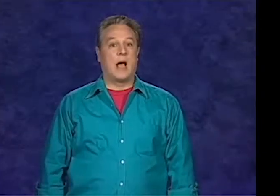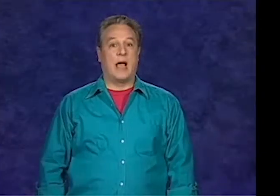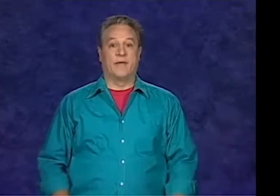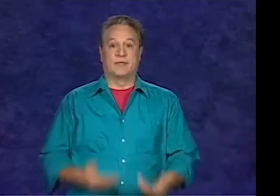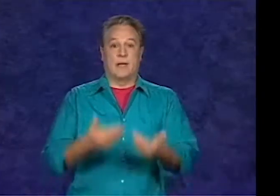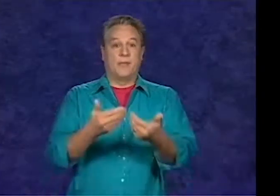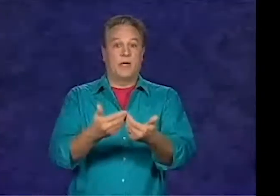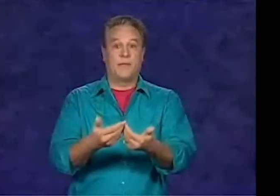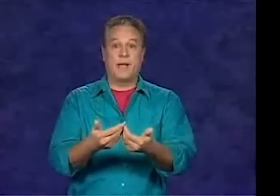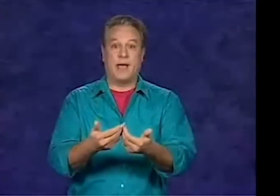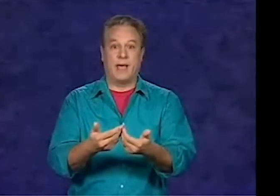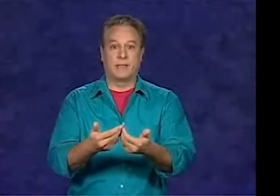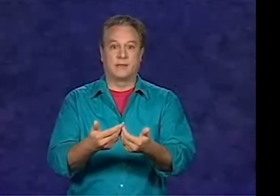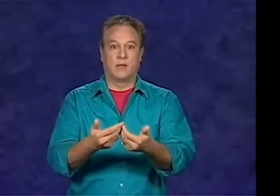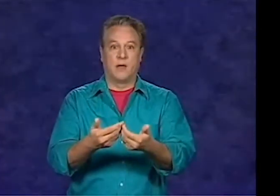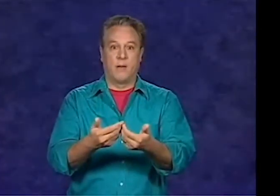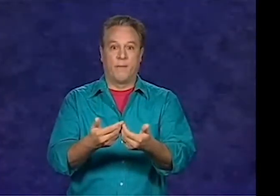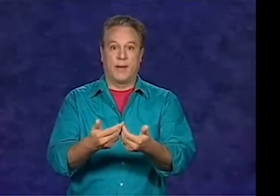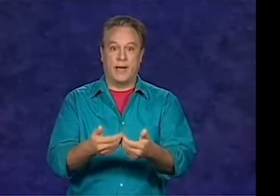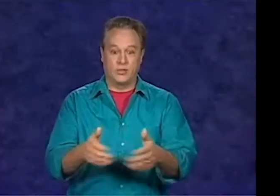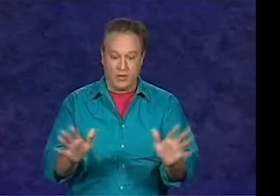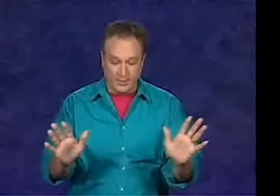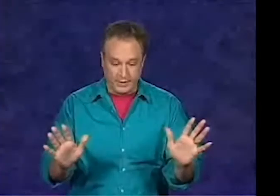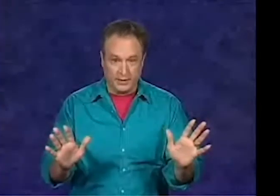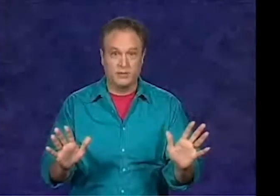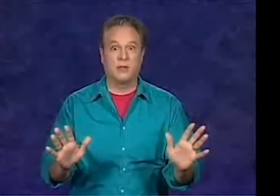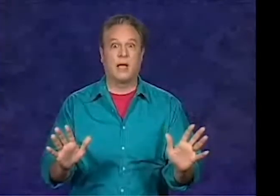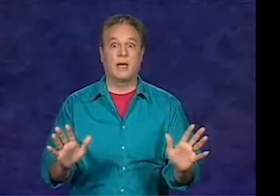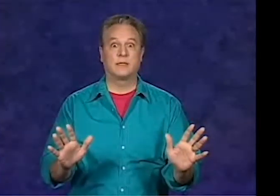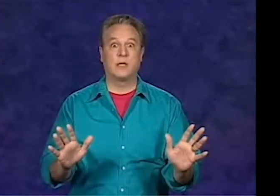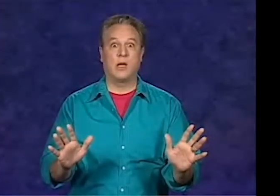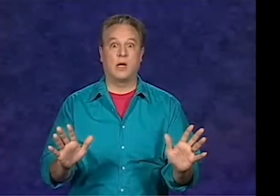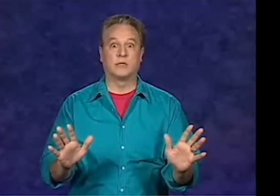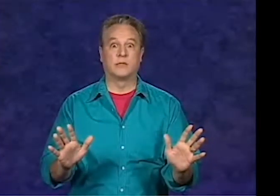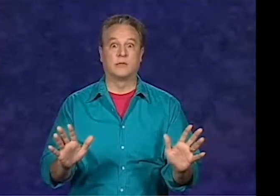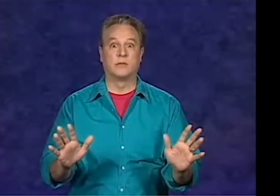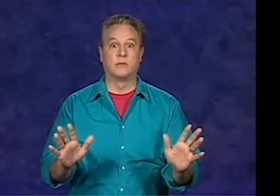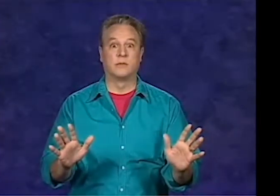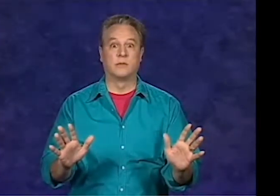I have something in my hands, but I dropped it and it's lost.